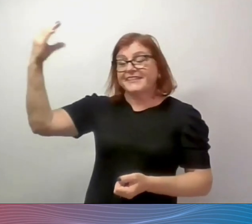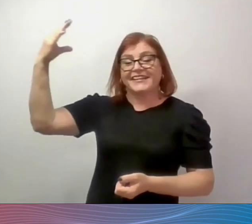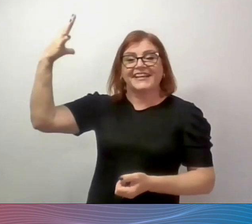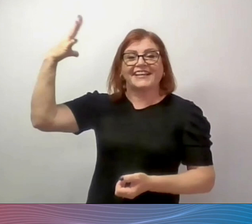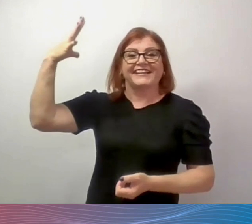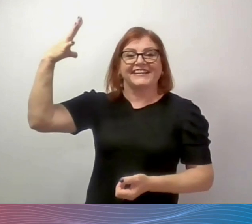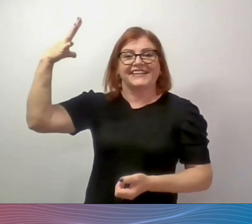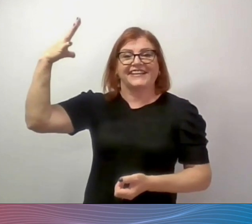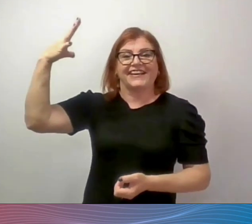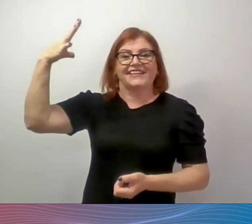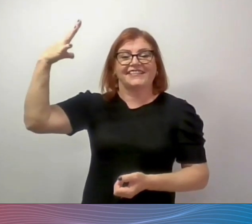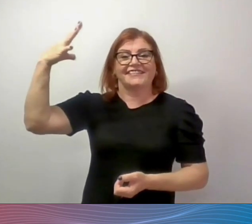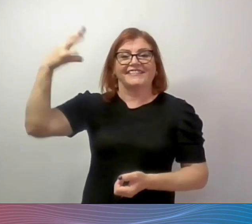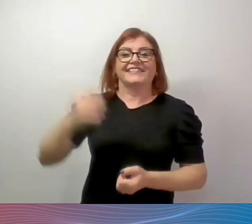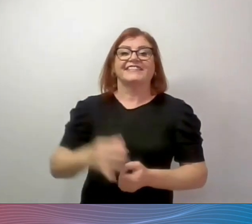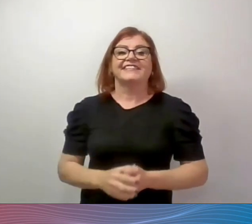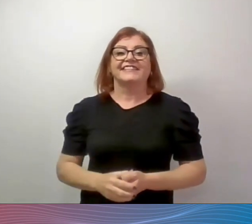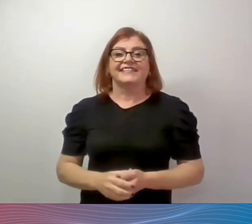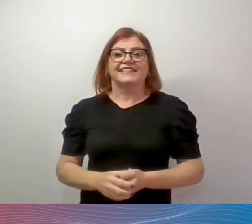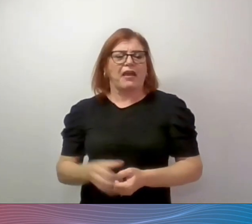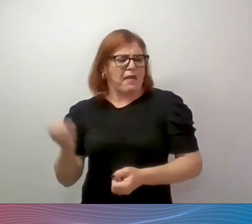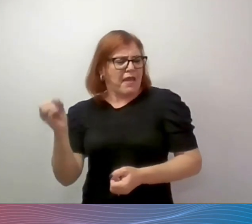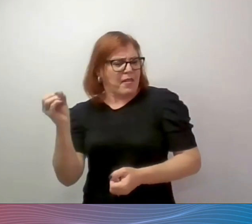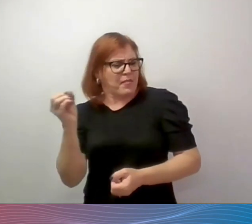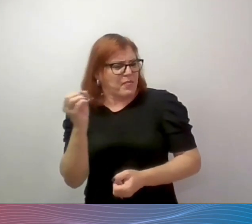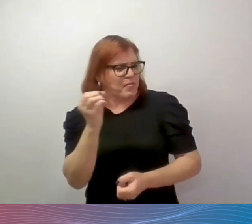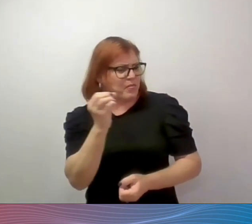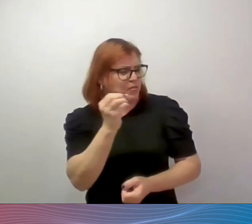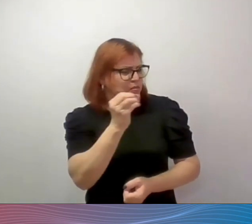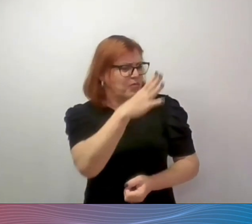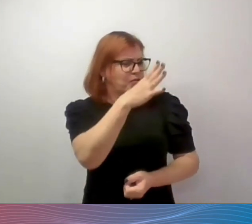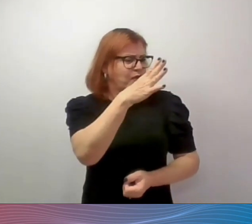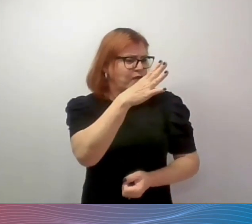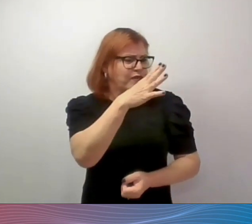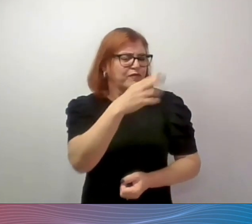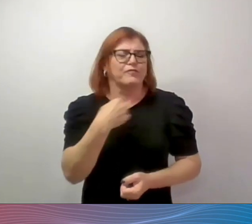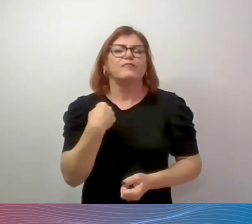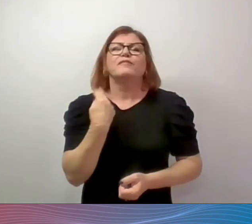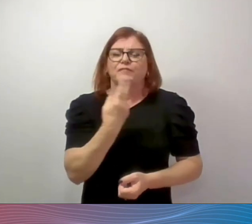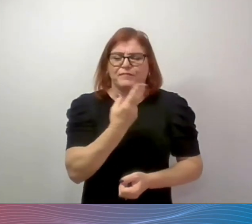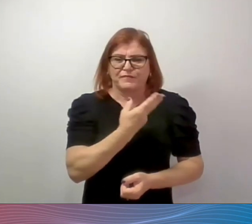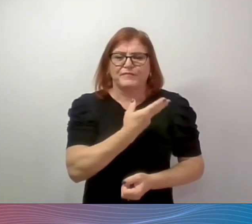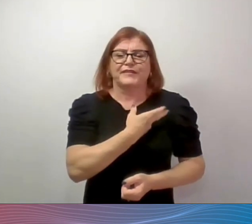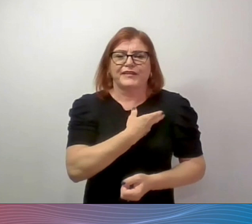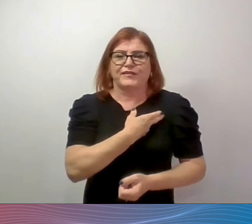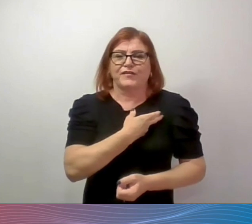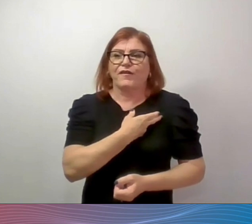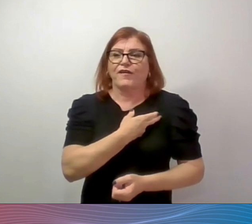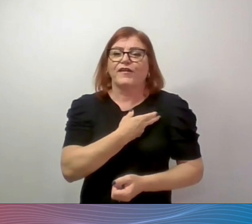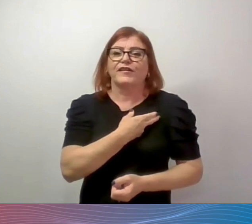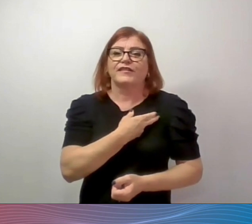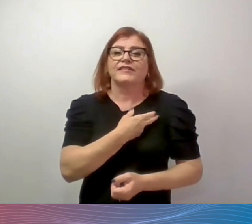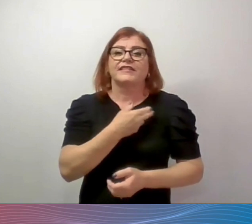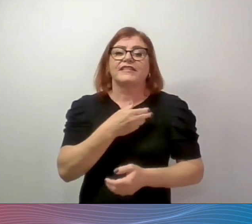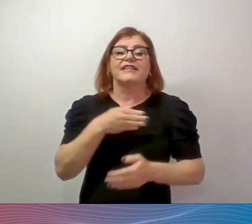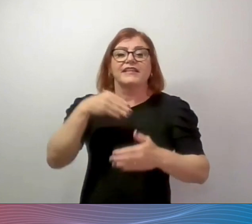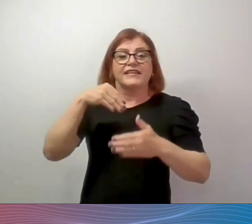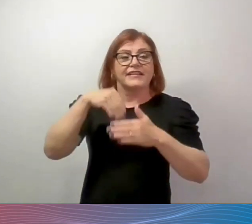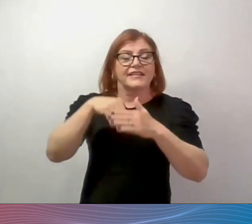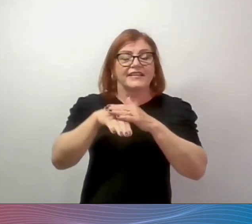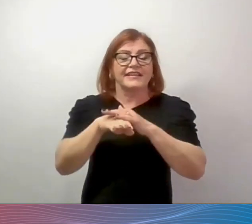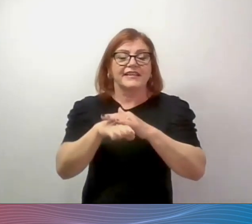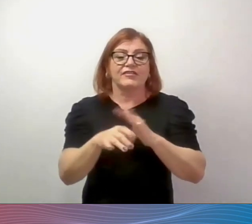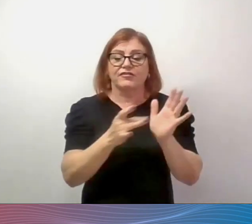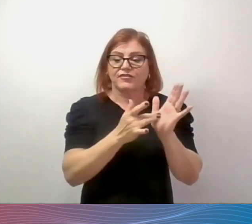é a nova oportunidade que Deus dá ao homem por meio de Jesus Cristo de ter acesso